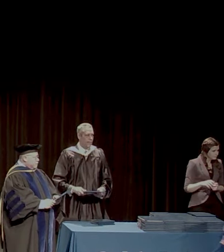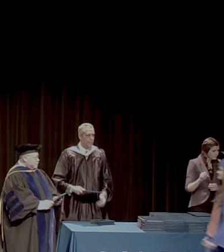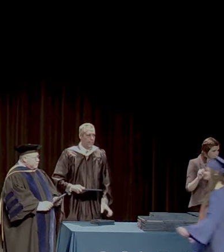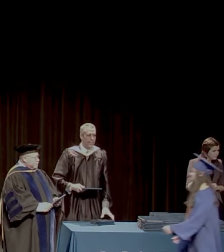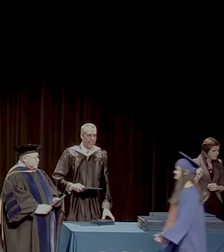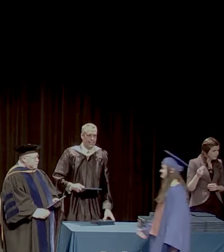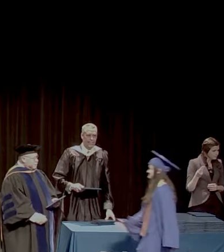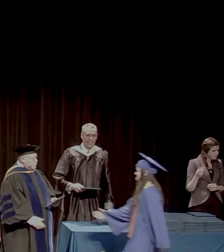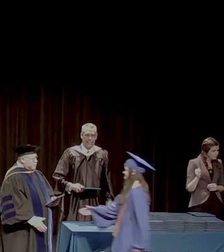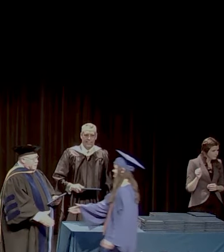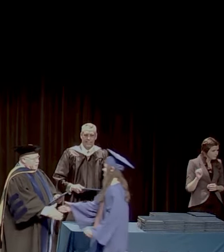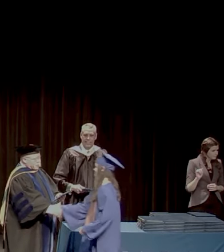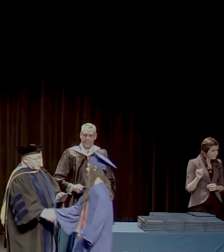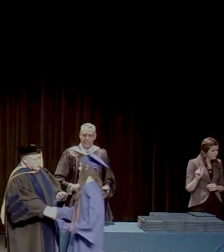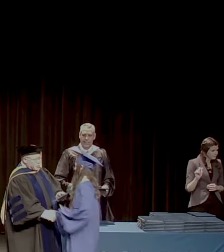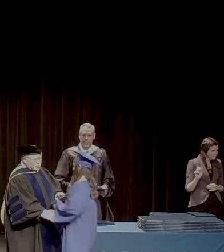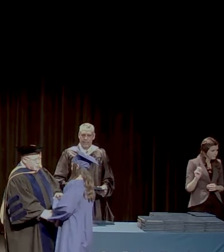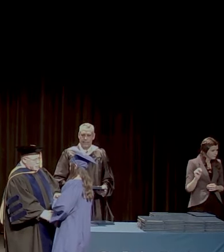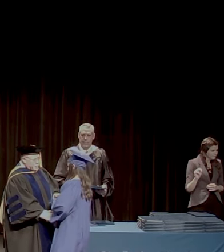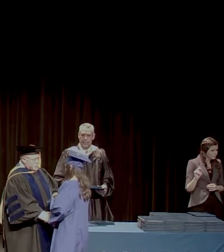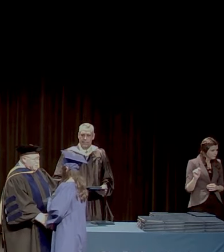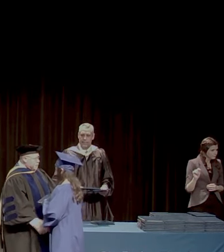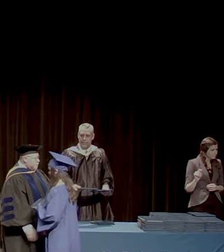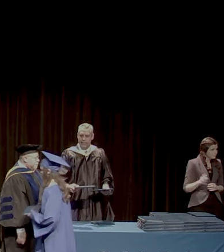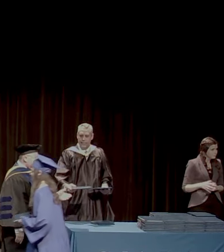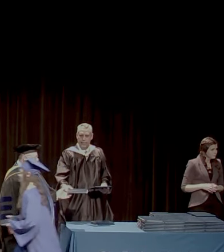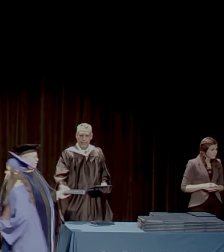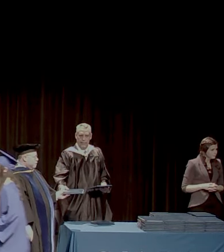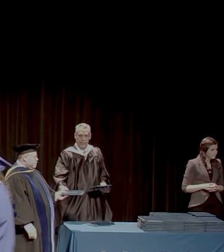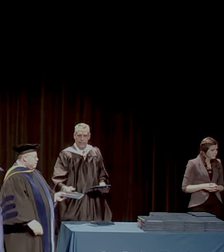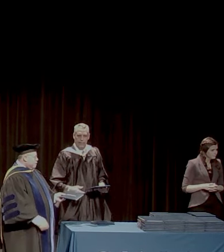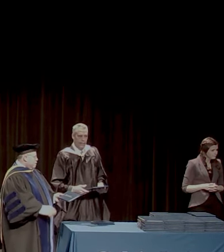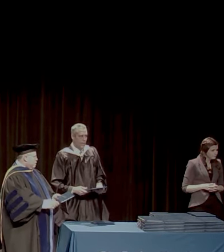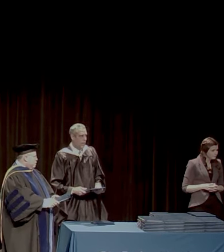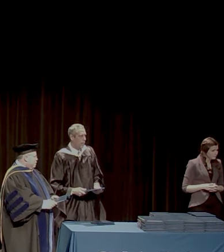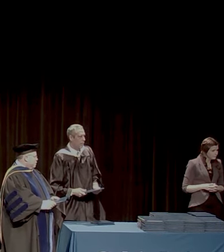Shaylin Tofty, Associate in Applied Science, Precision Agriculture.